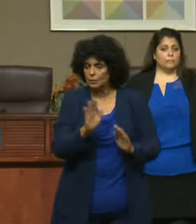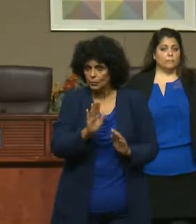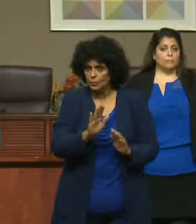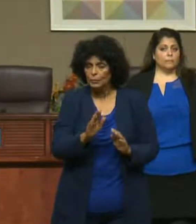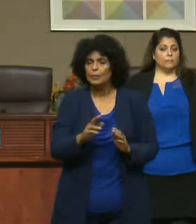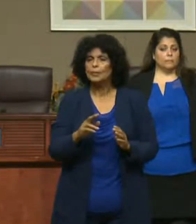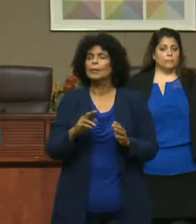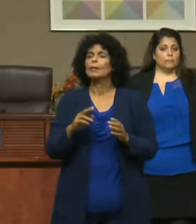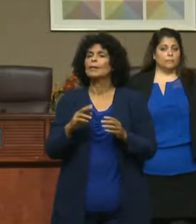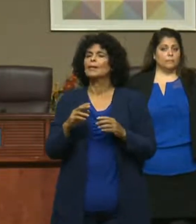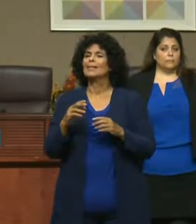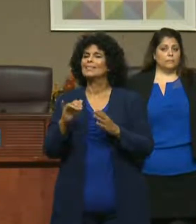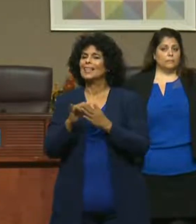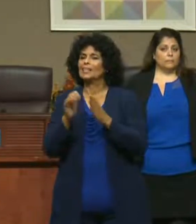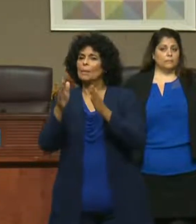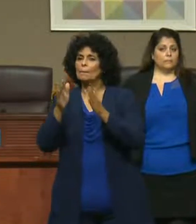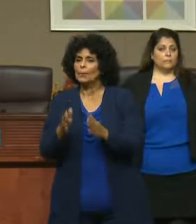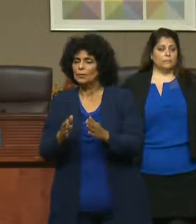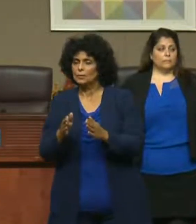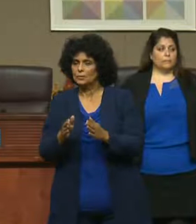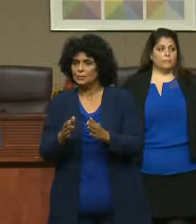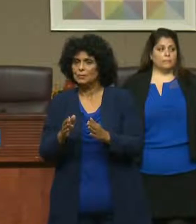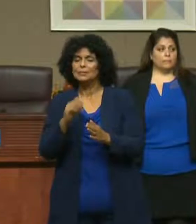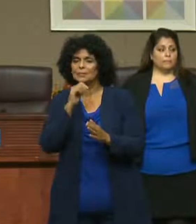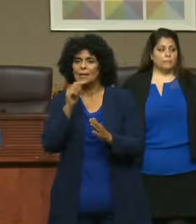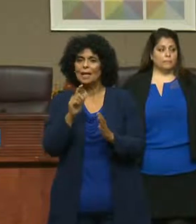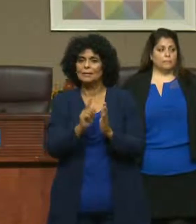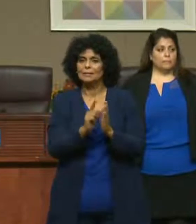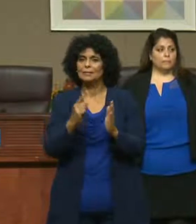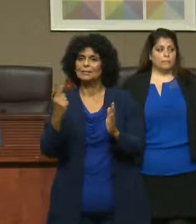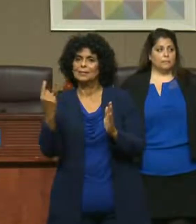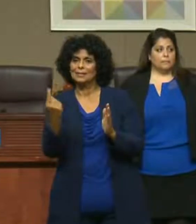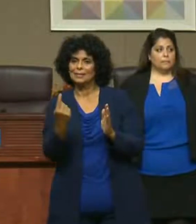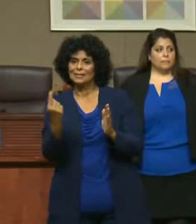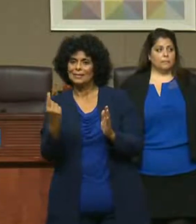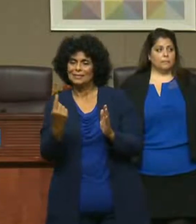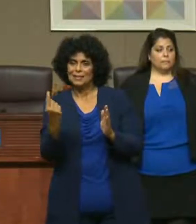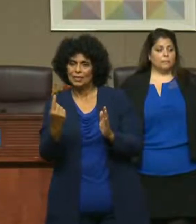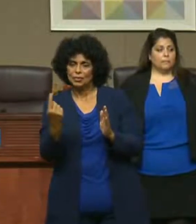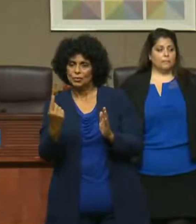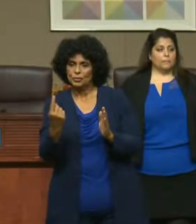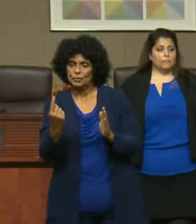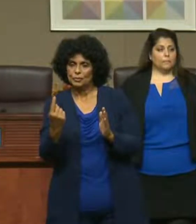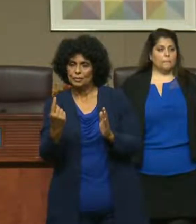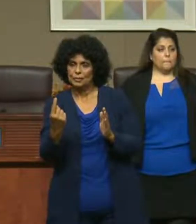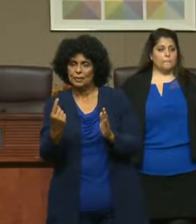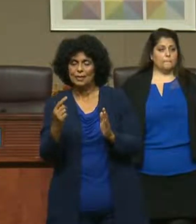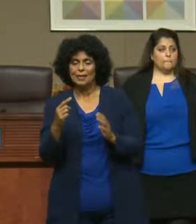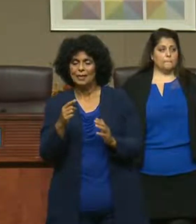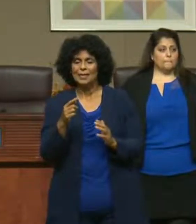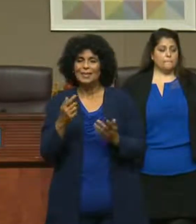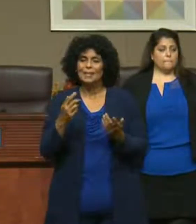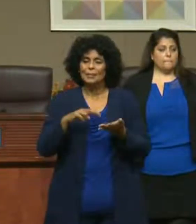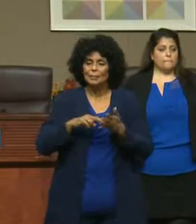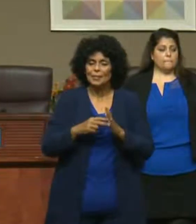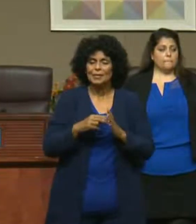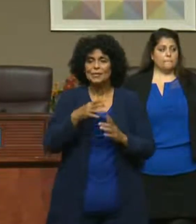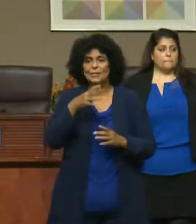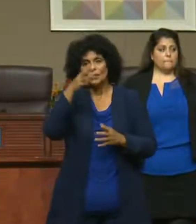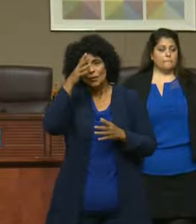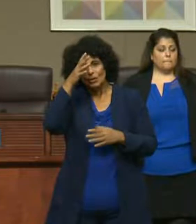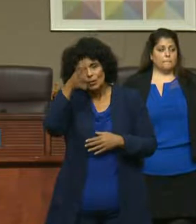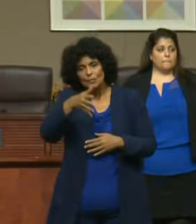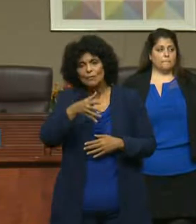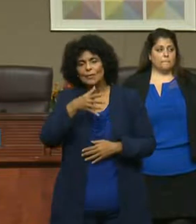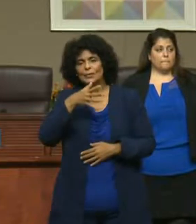live in isolation. Those individuals have a grandmother, a grandfather, someone in a convalescent home, someone living